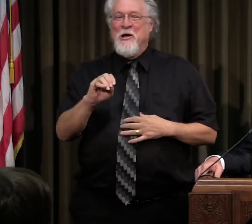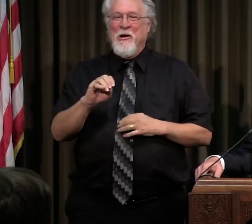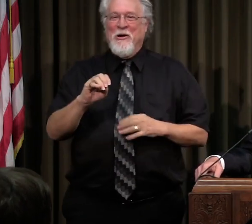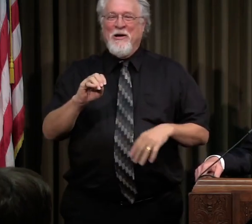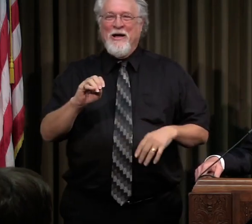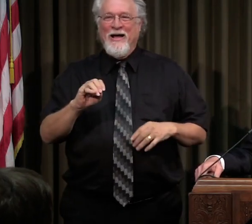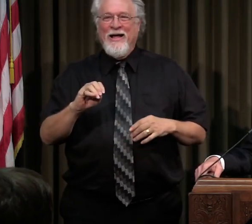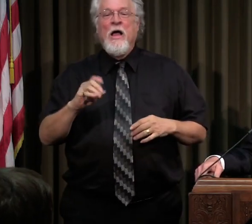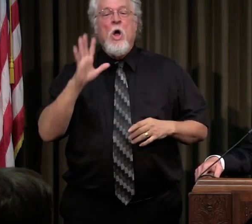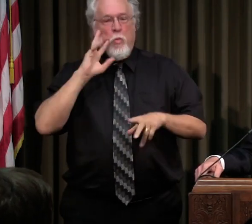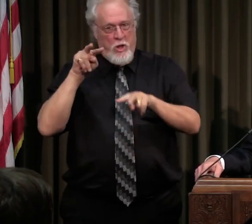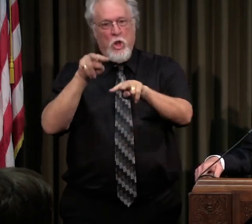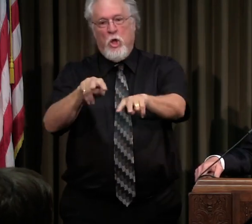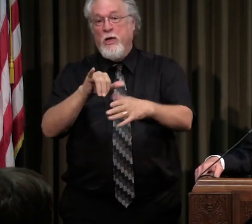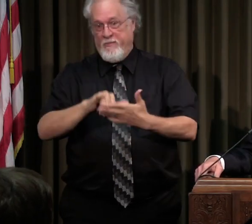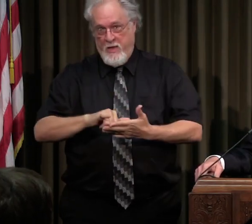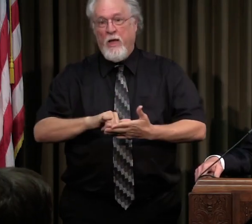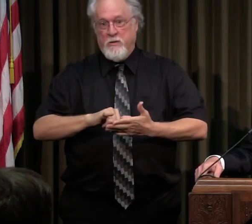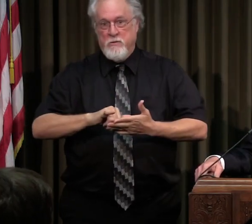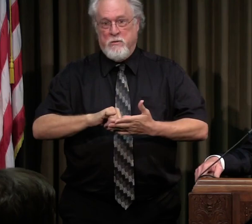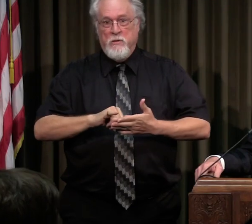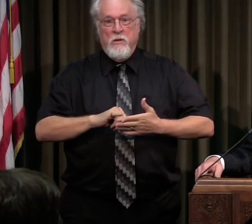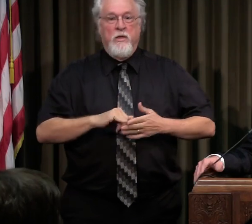we will take a look at that, and